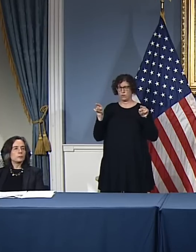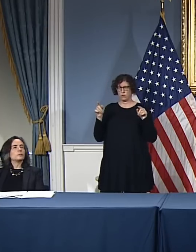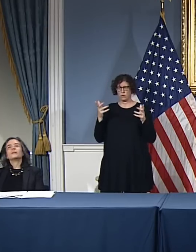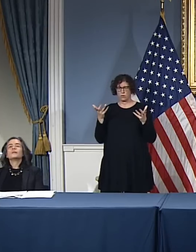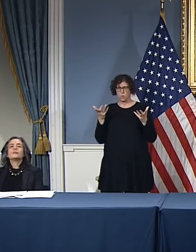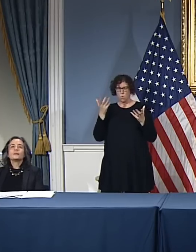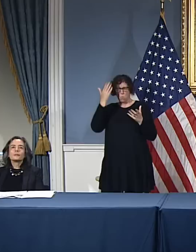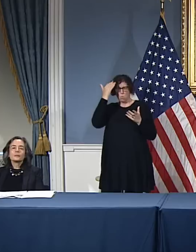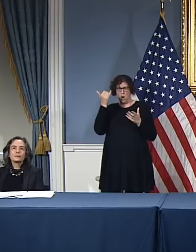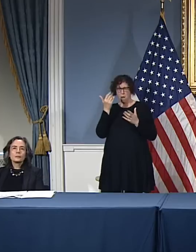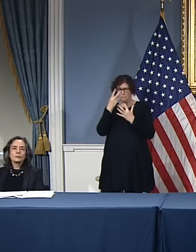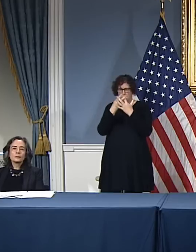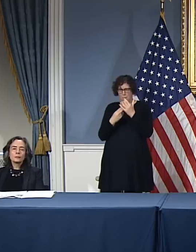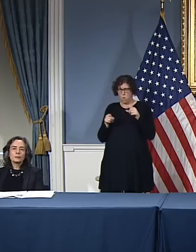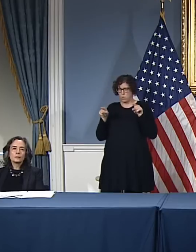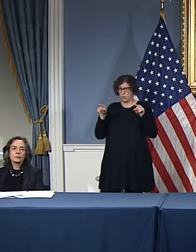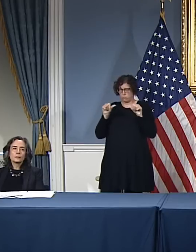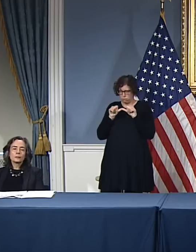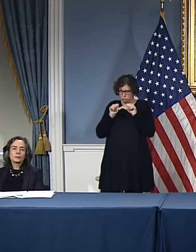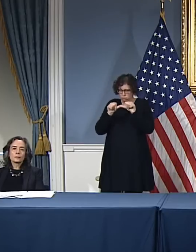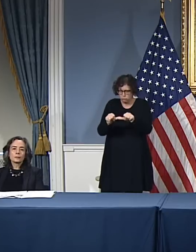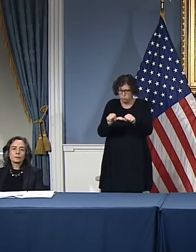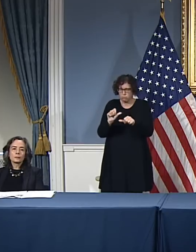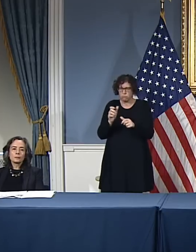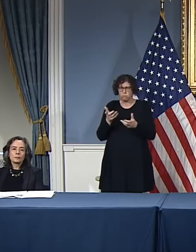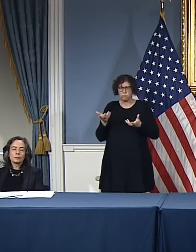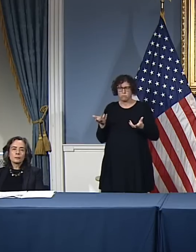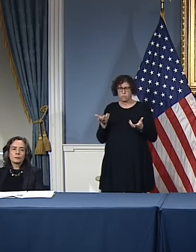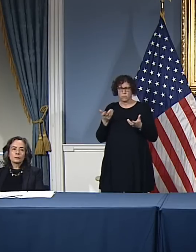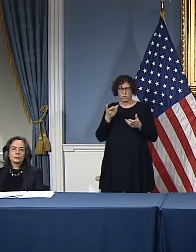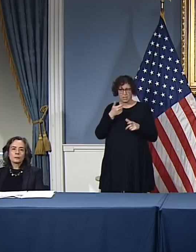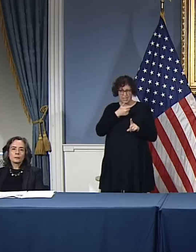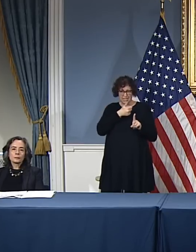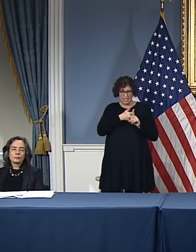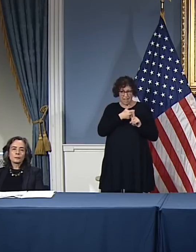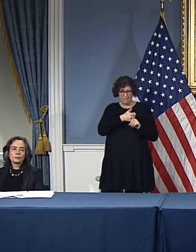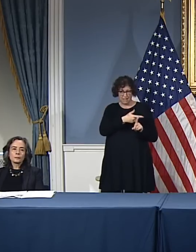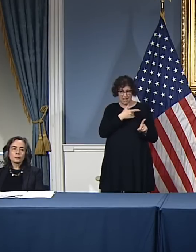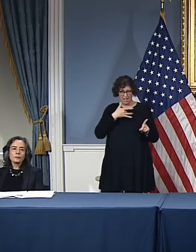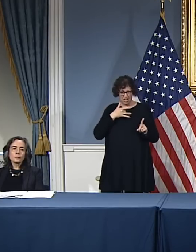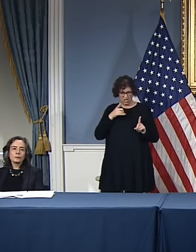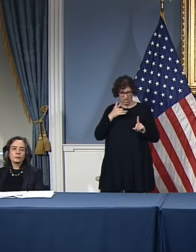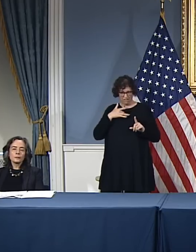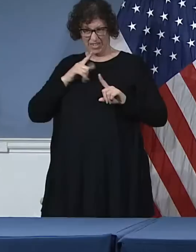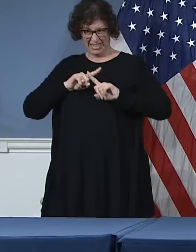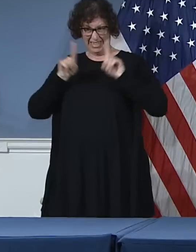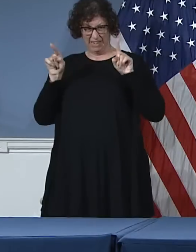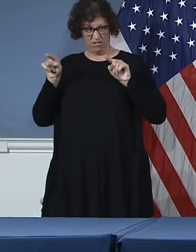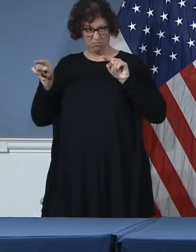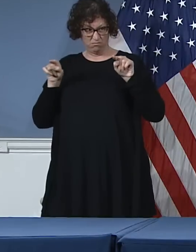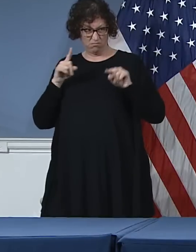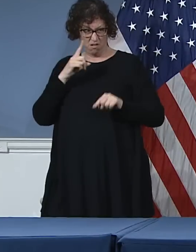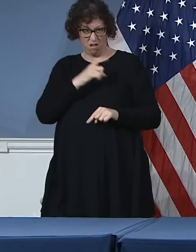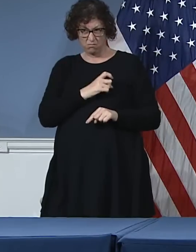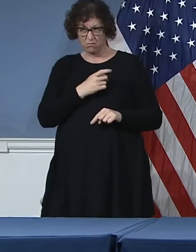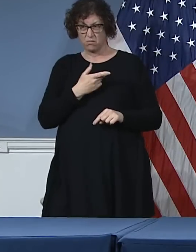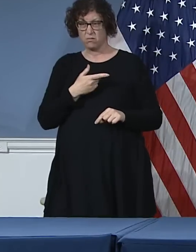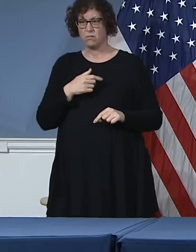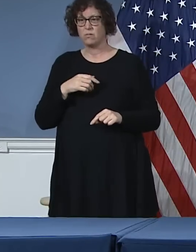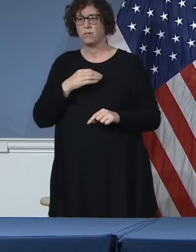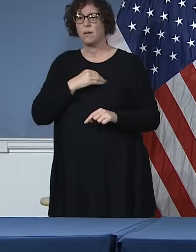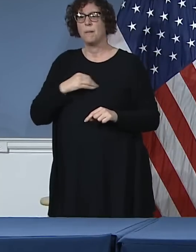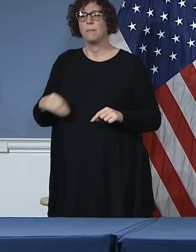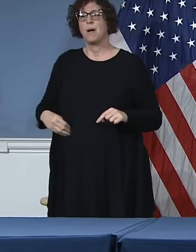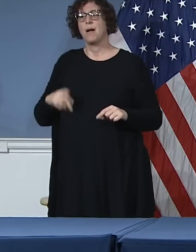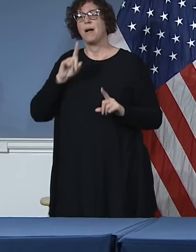I mean, do you personally think that there should be some differentiation here? Rosa, I want whatever's going to keep people